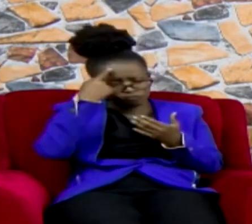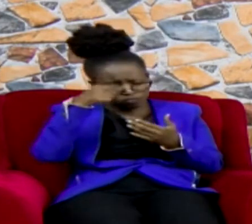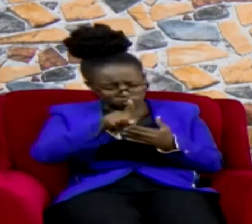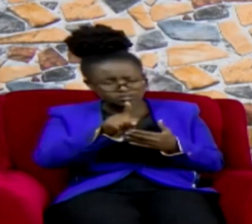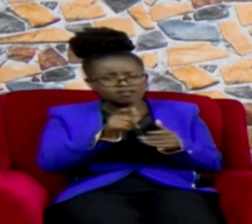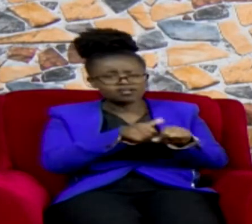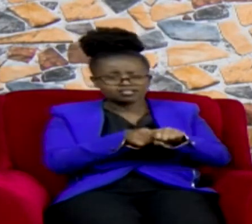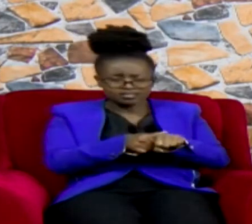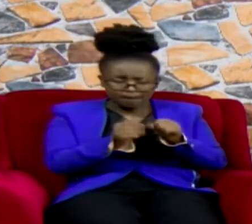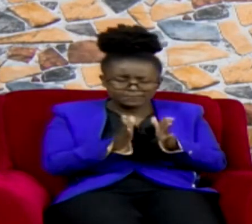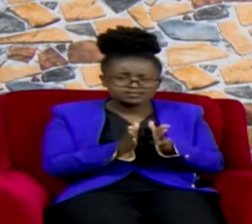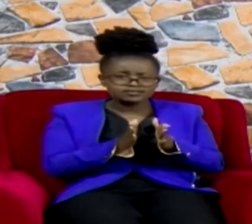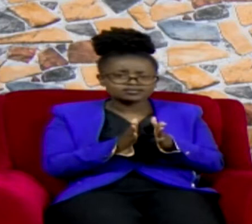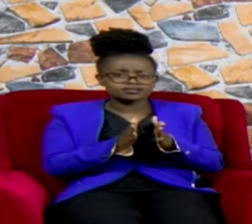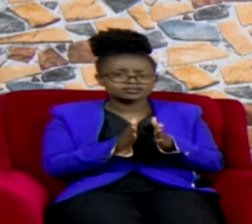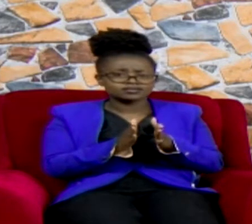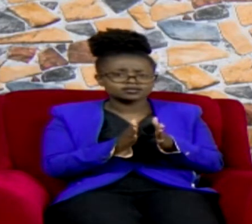as a therapist, yeah?